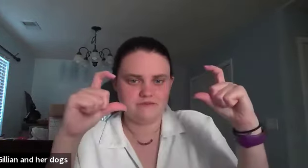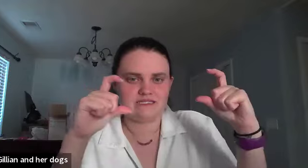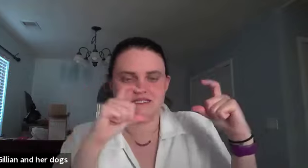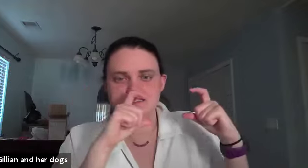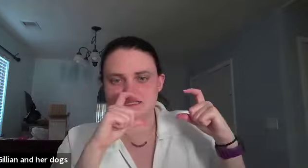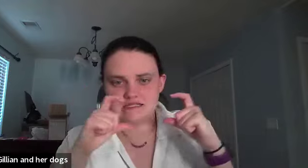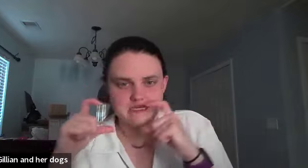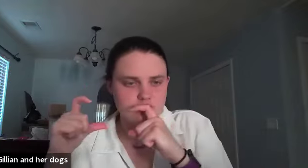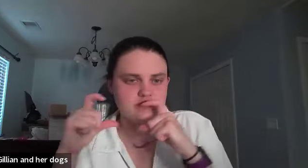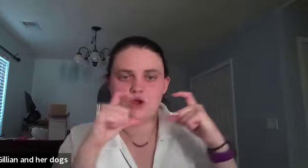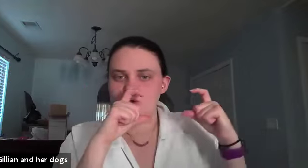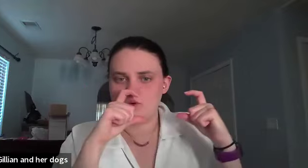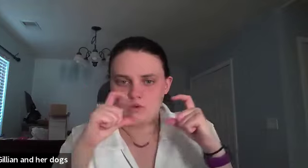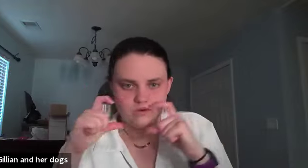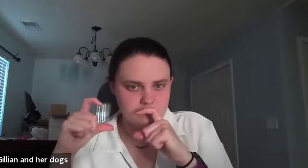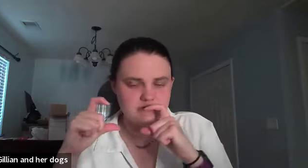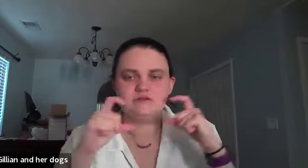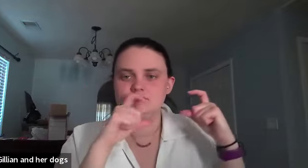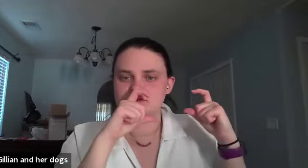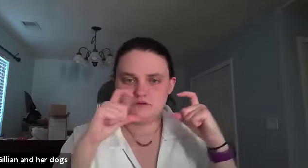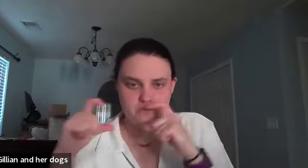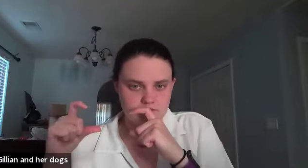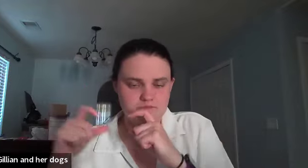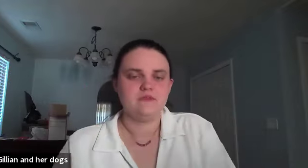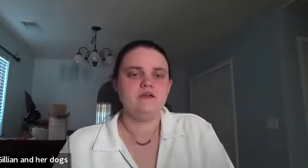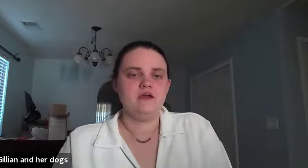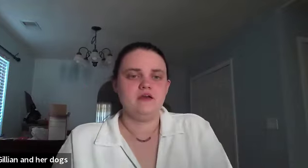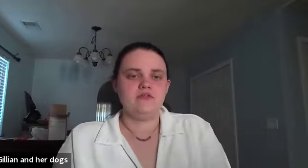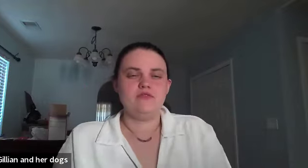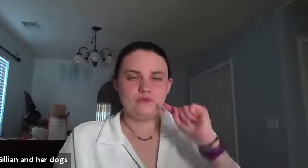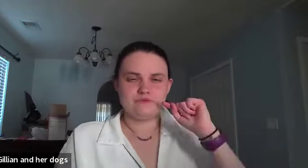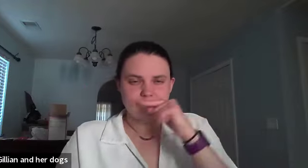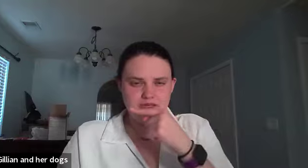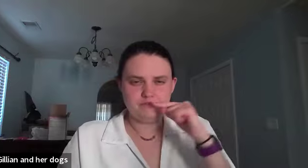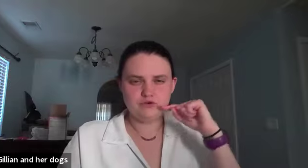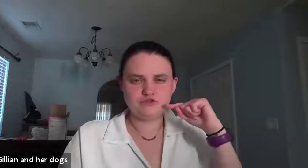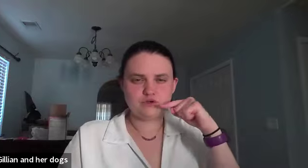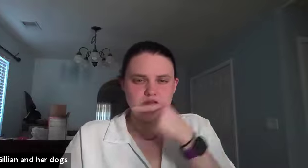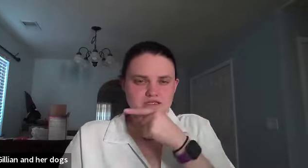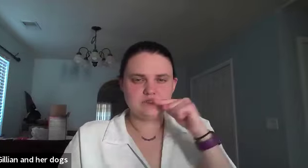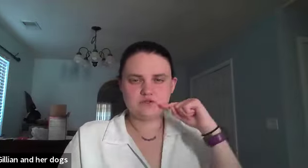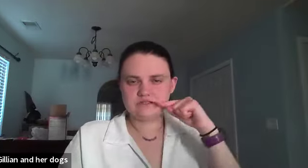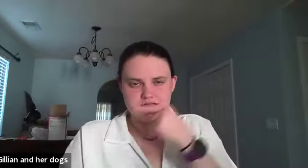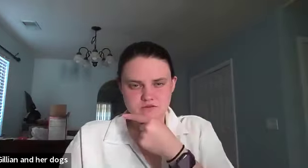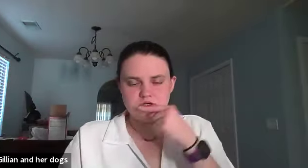baby C's and sliding across. Corn, corn. Some people don't like to use this